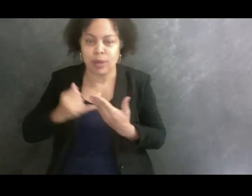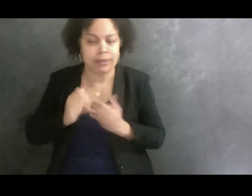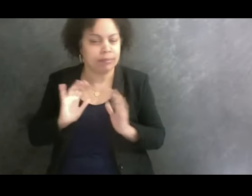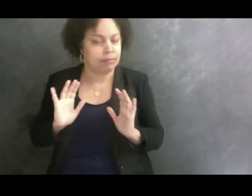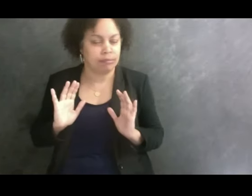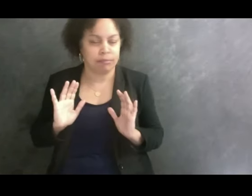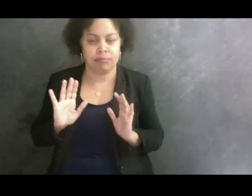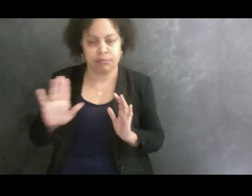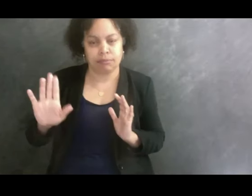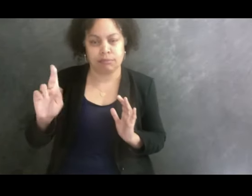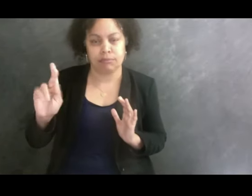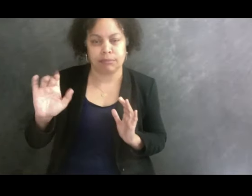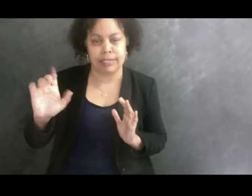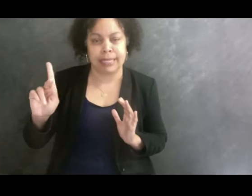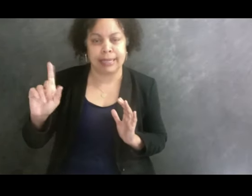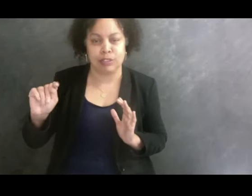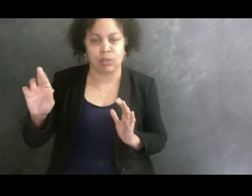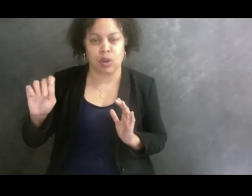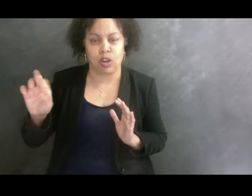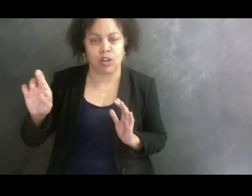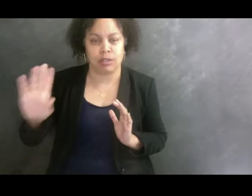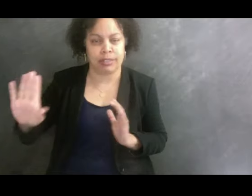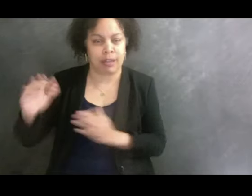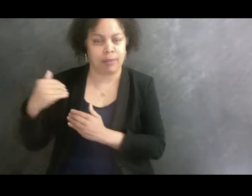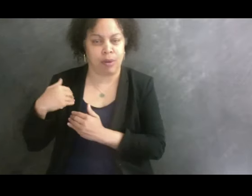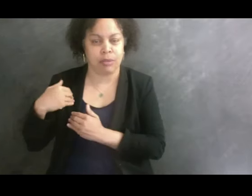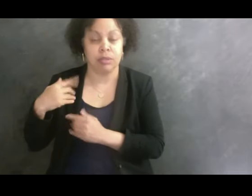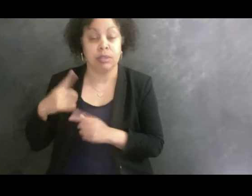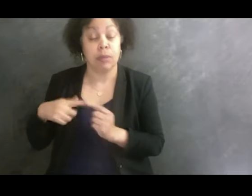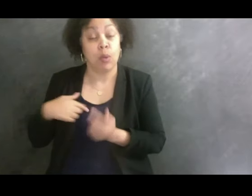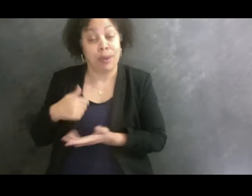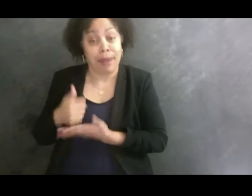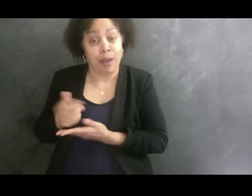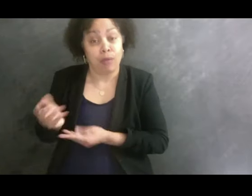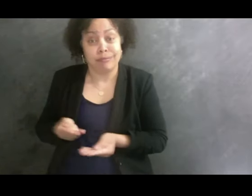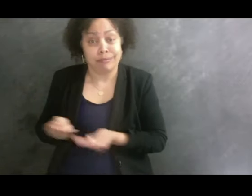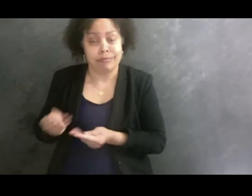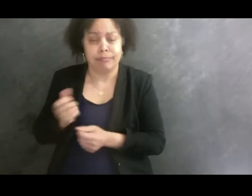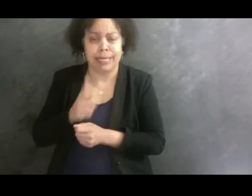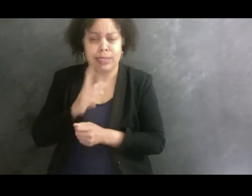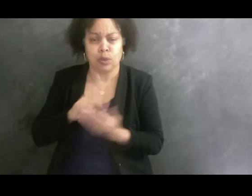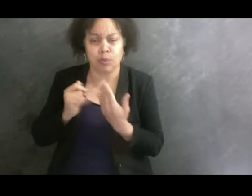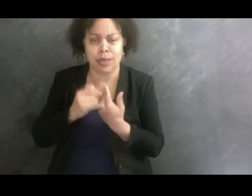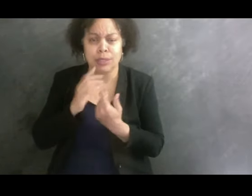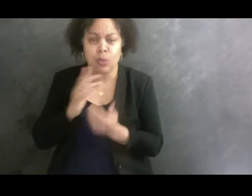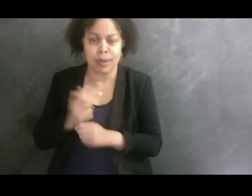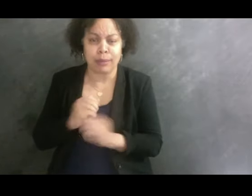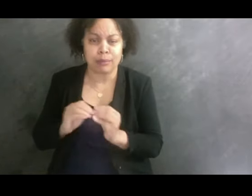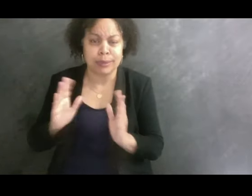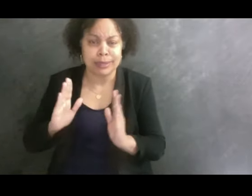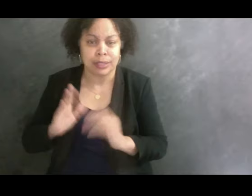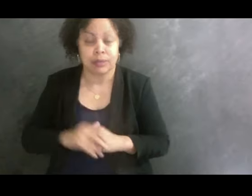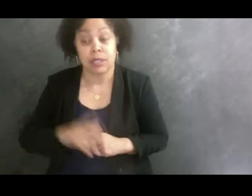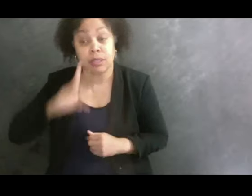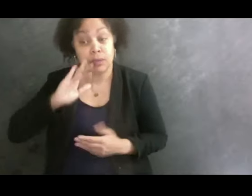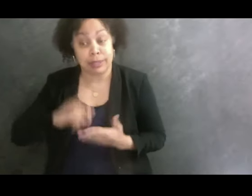Kickstarter. We're really an entity that's allowing those projects to receive that additional amplification. So for more details on that,